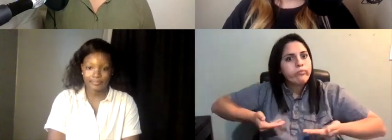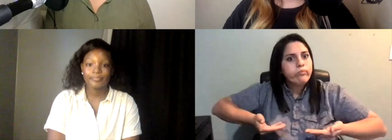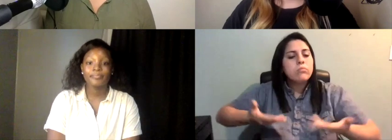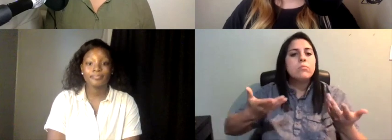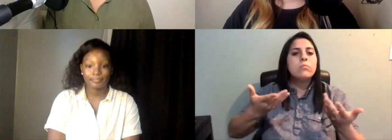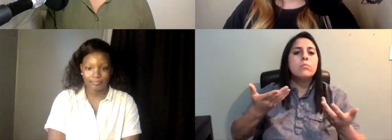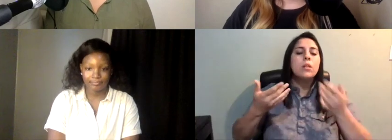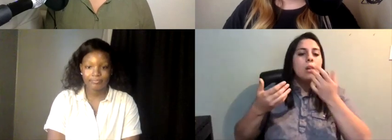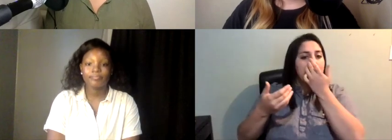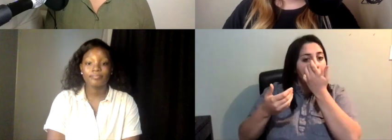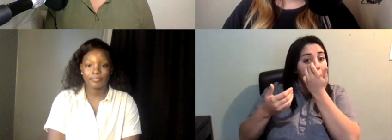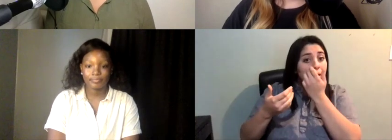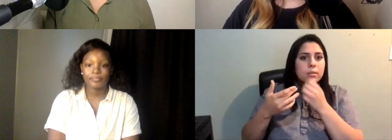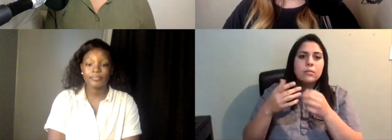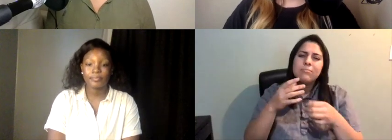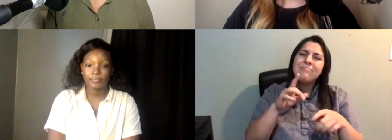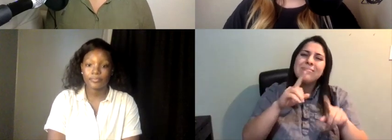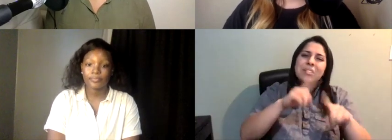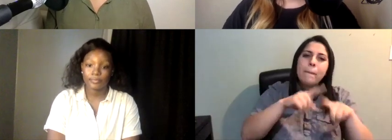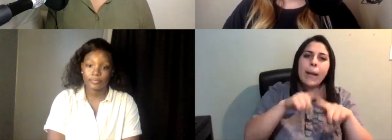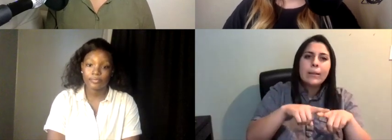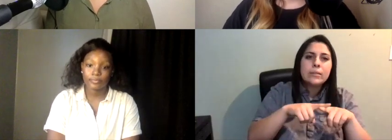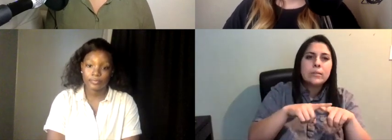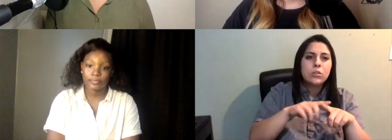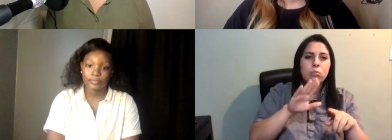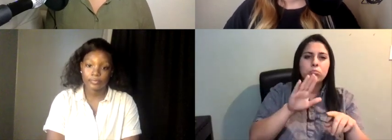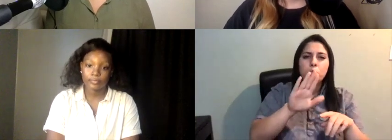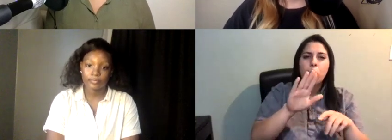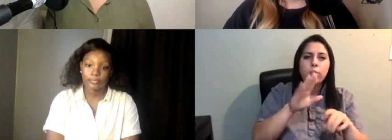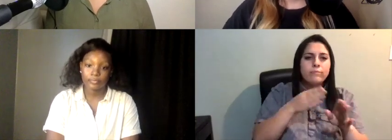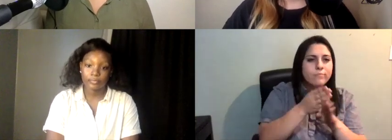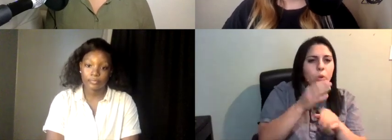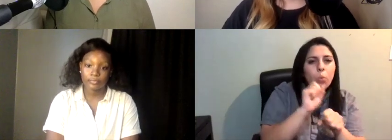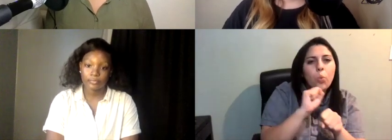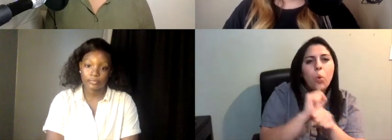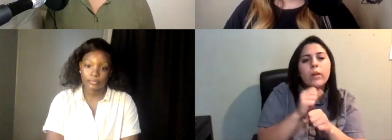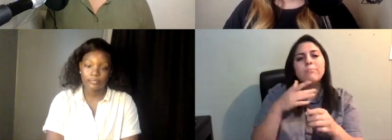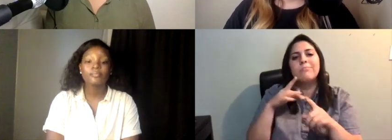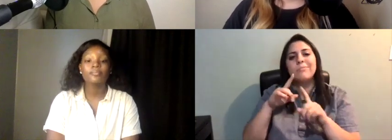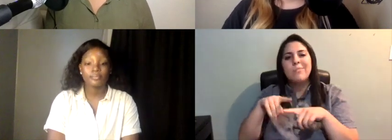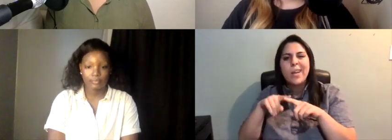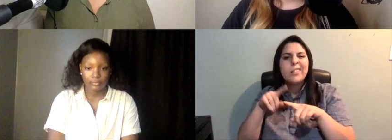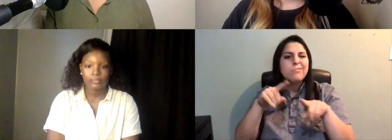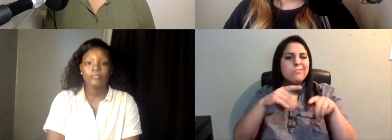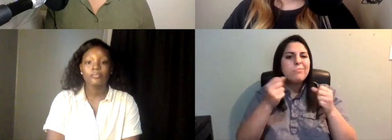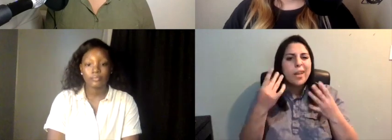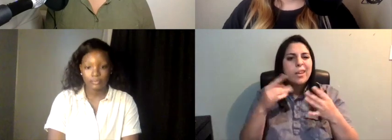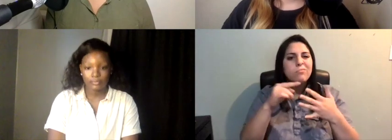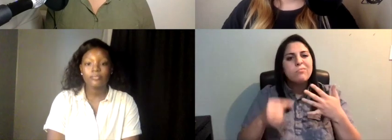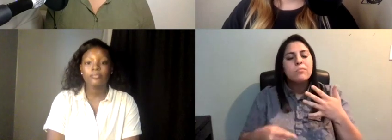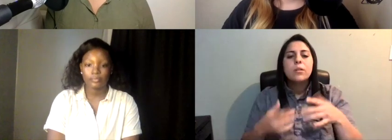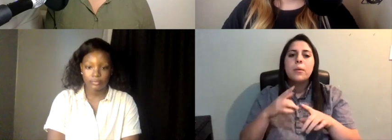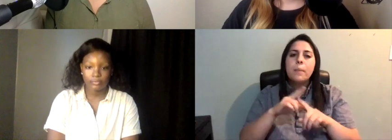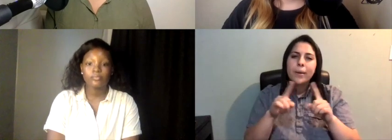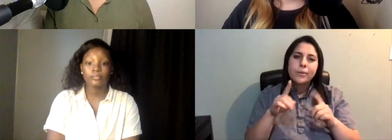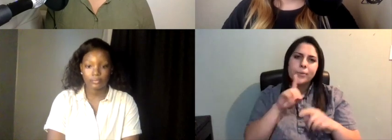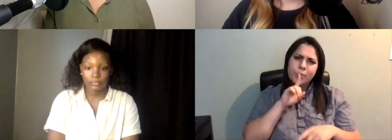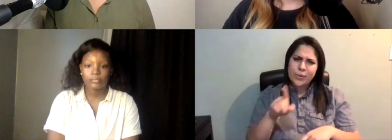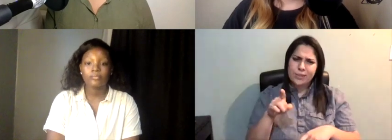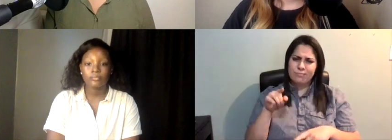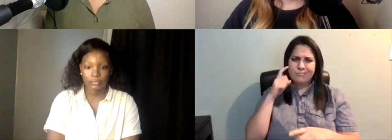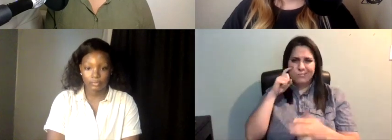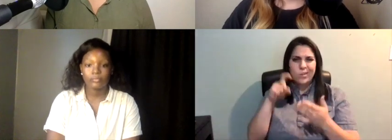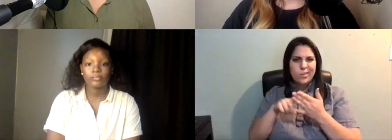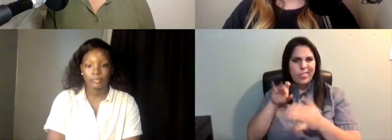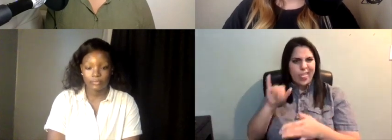course, and circumstances are different. But just right. as a general idea, that's usually the only caveat that they were really bringing up on